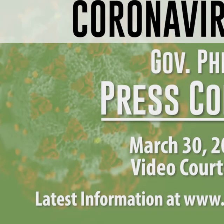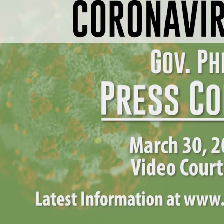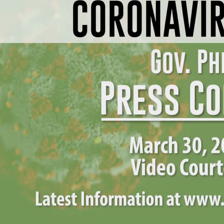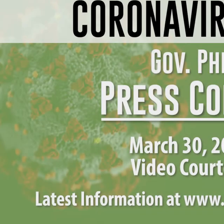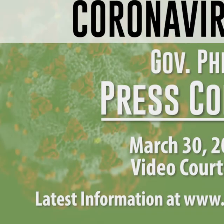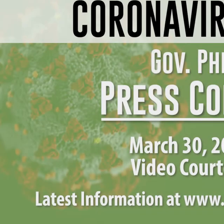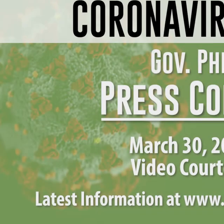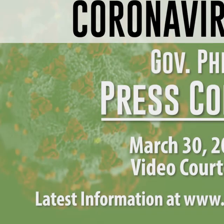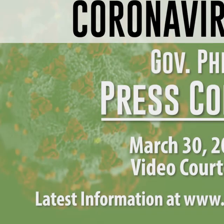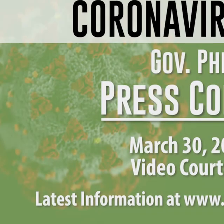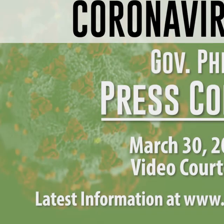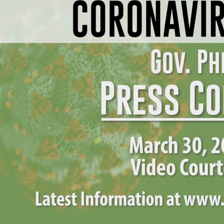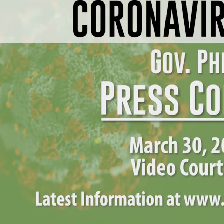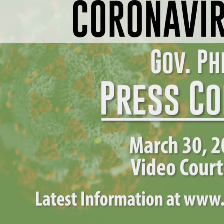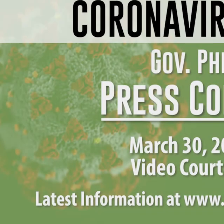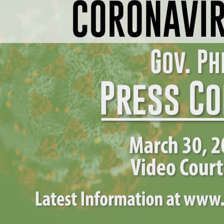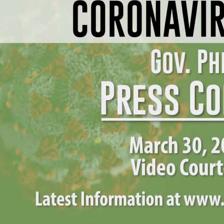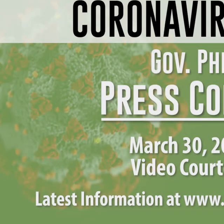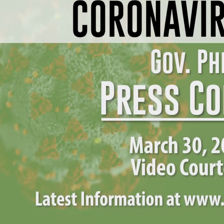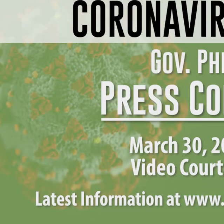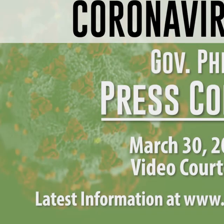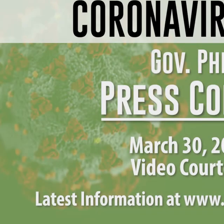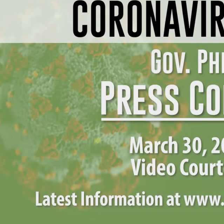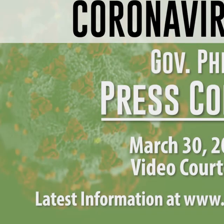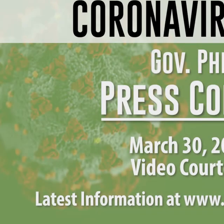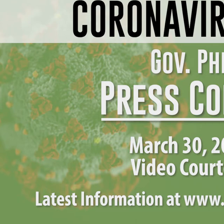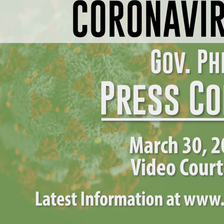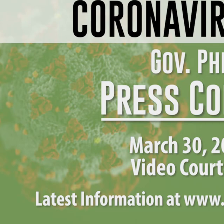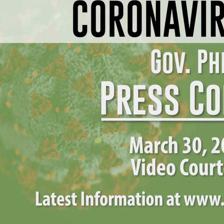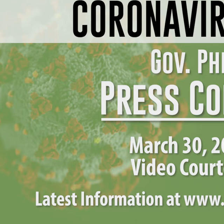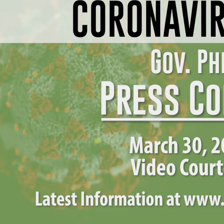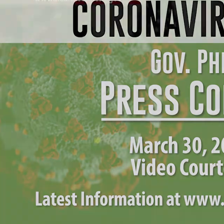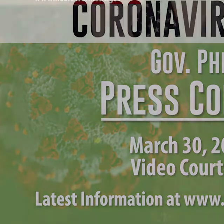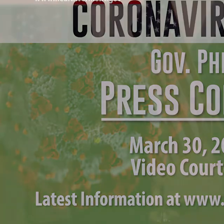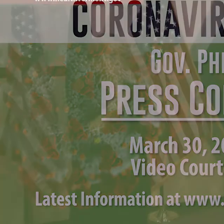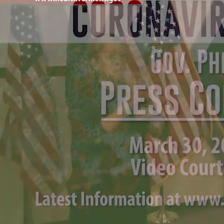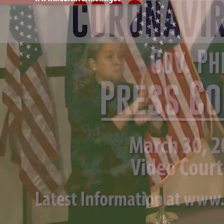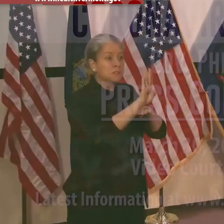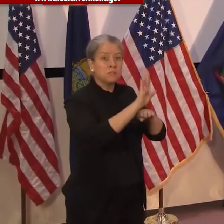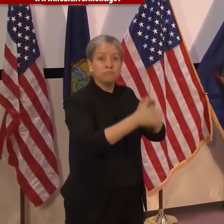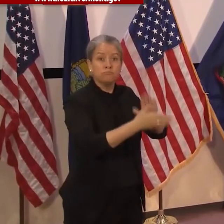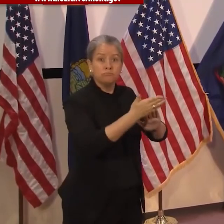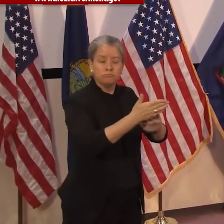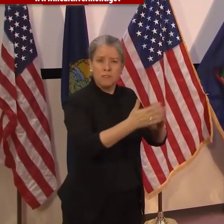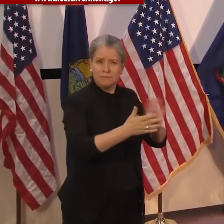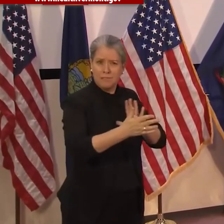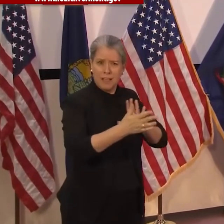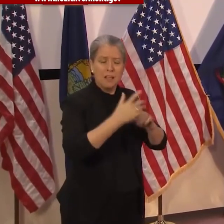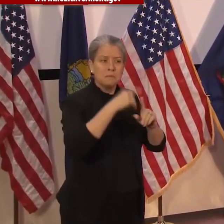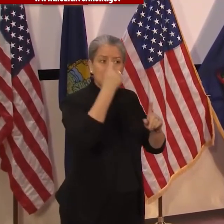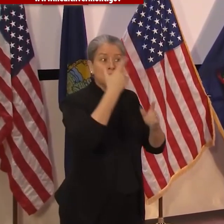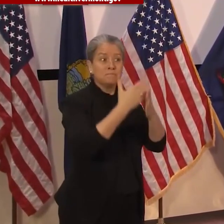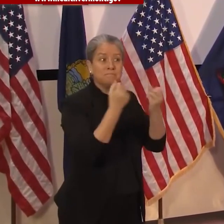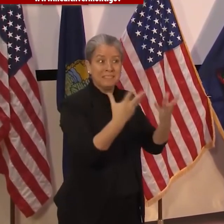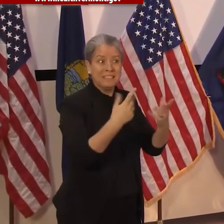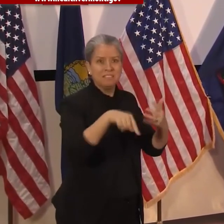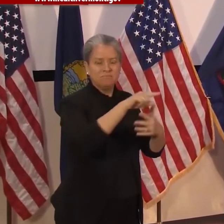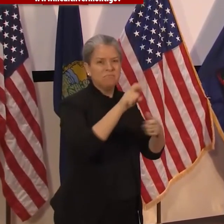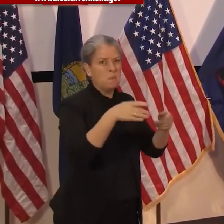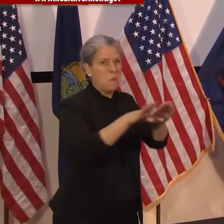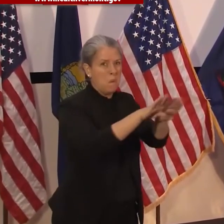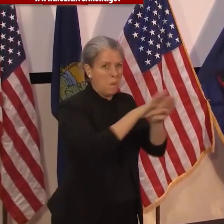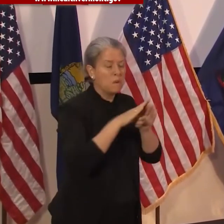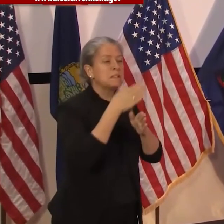directing Vermonters to stay home as much as possible and businesses to operate remotely or to close, with some